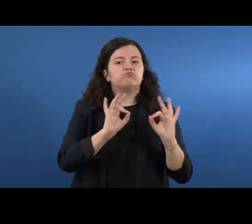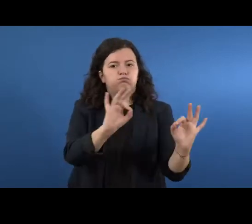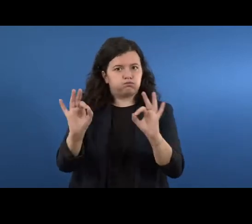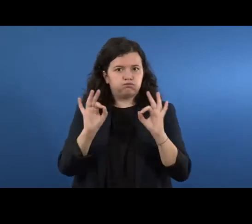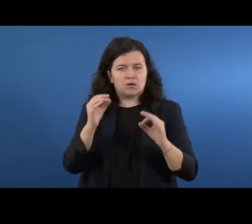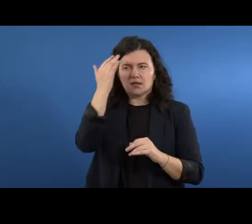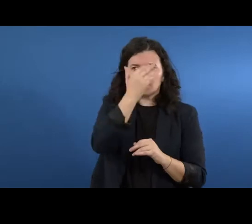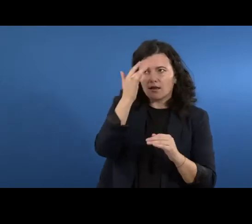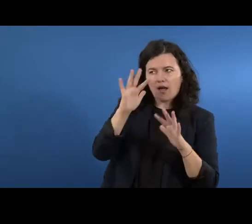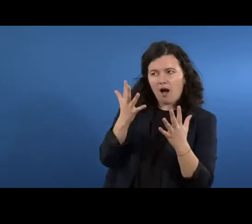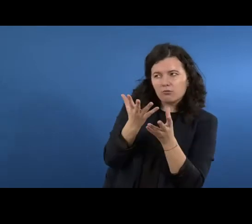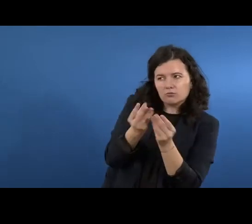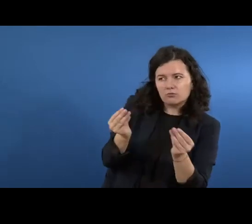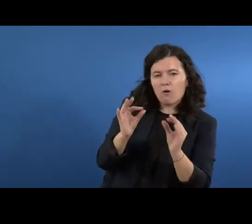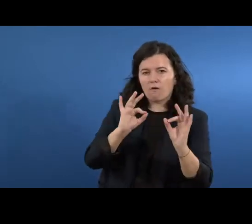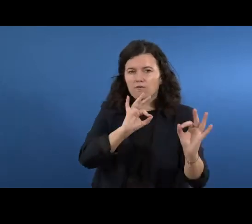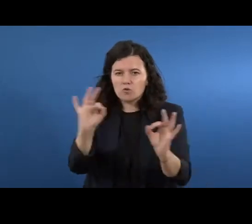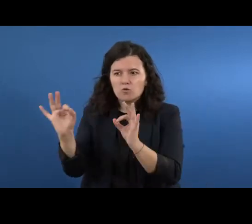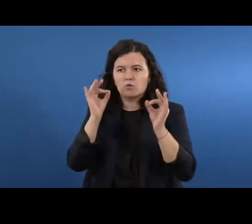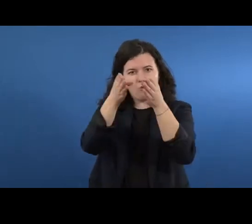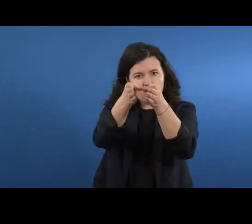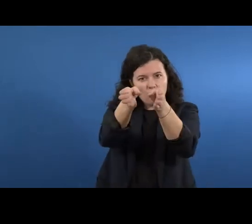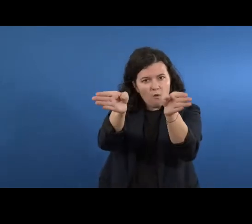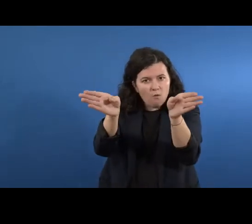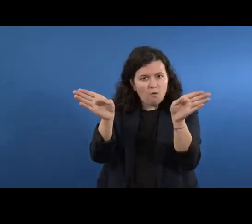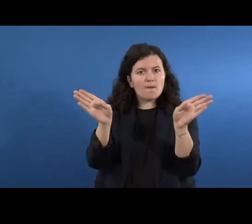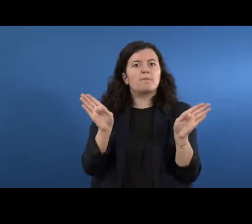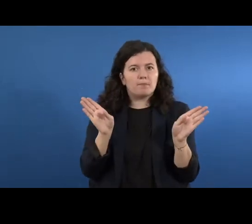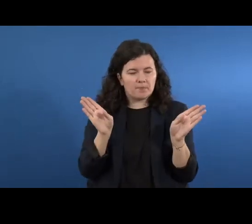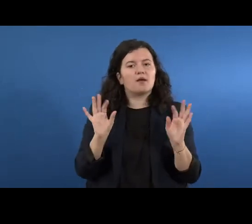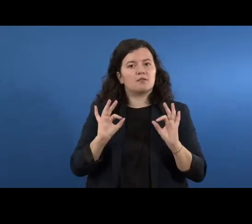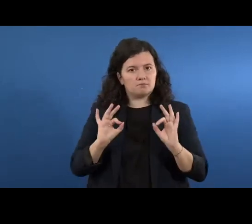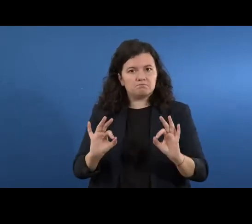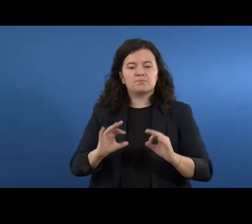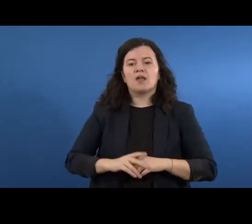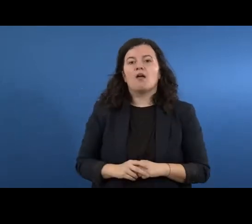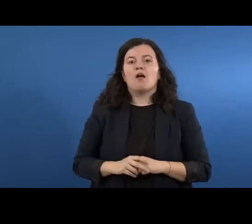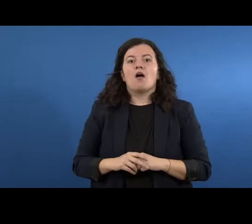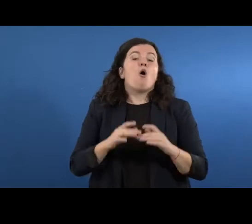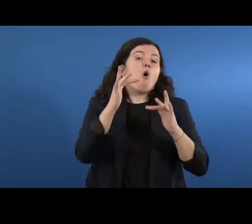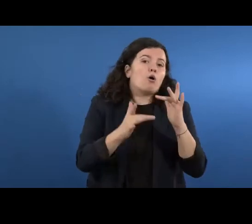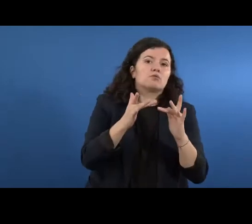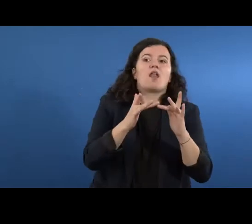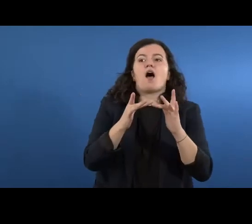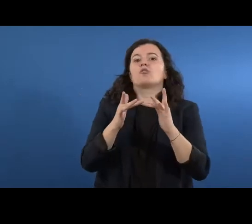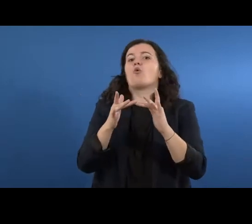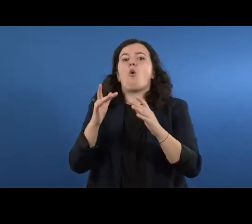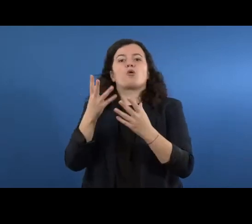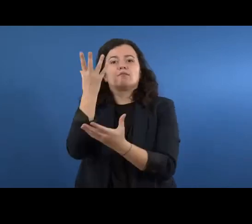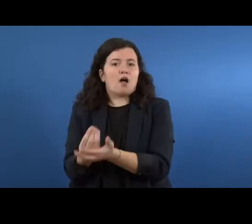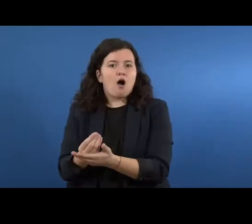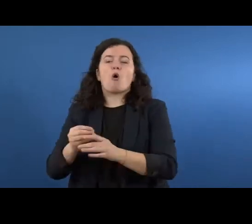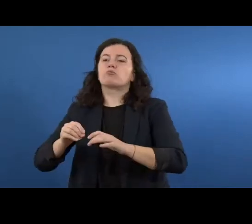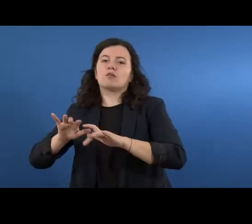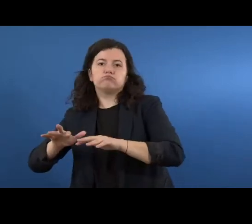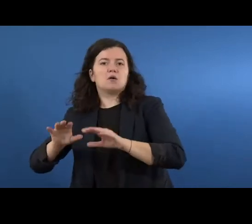solutions in a more learner-centric approach, you know, offering offline access of content for a person